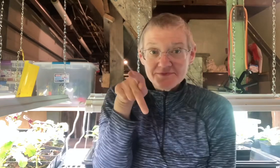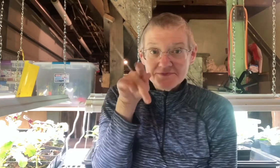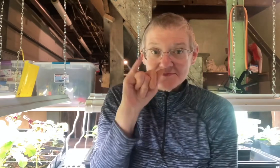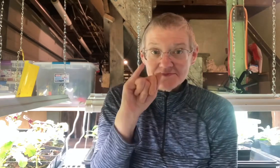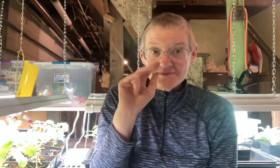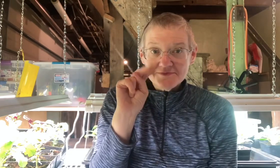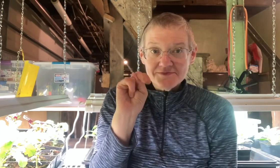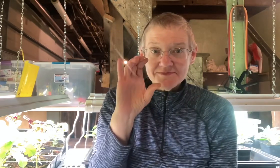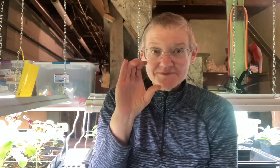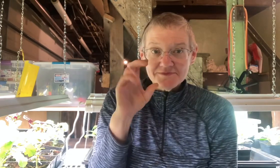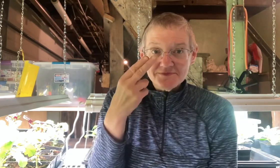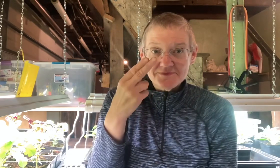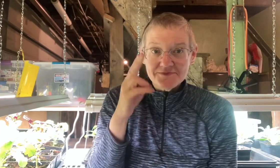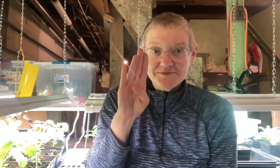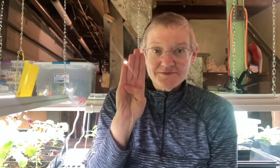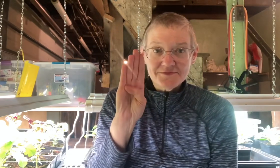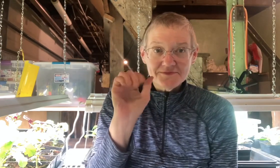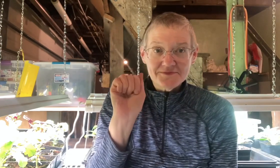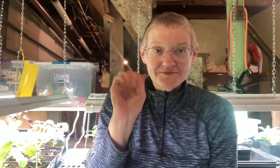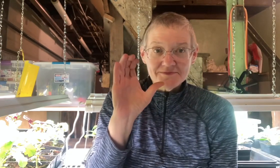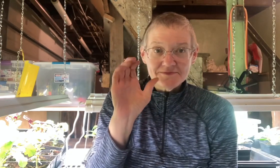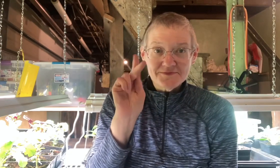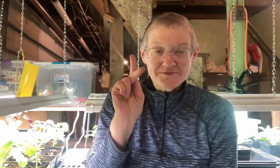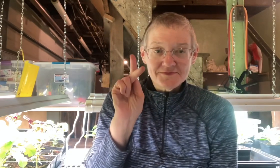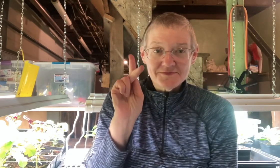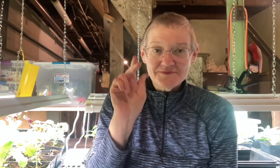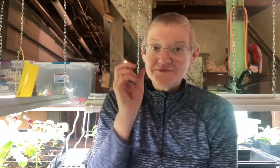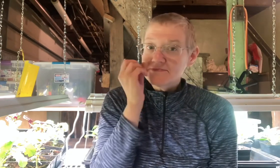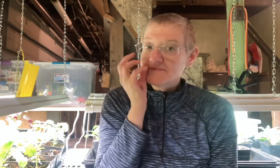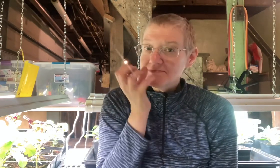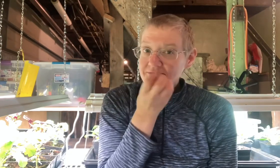Today, we're going to pinch back our snapdragons